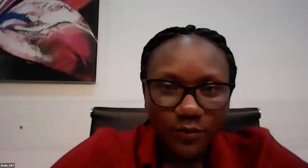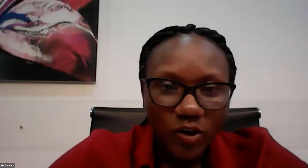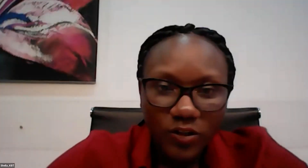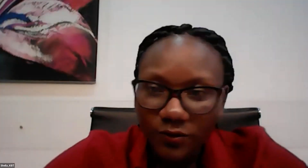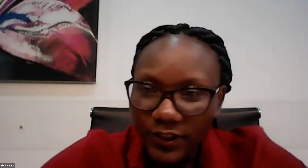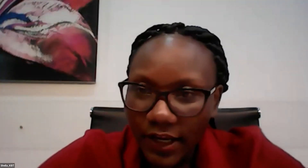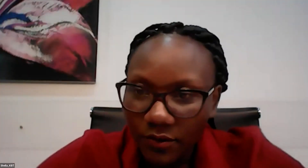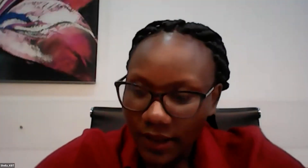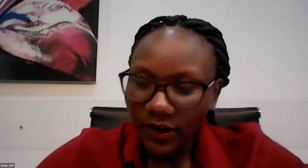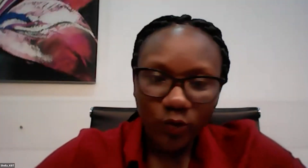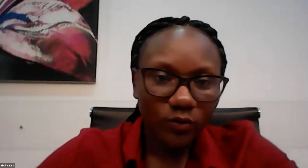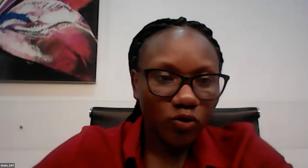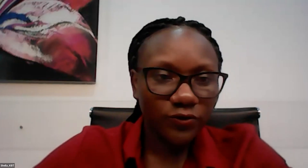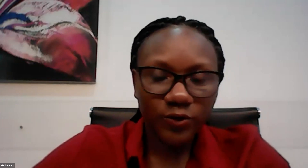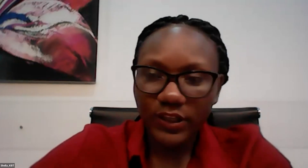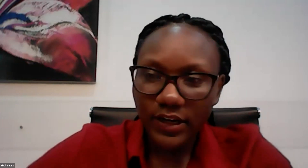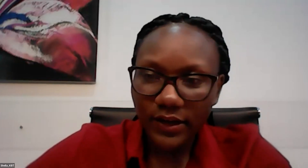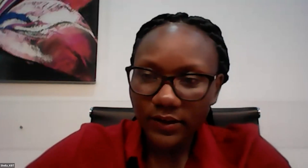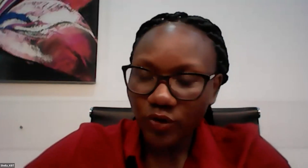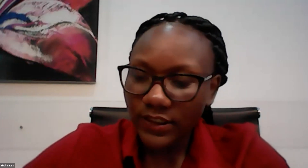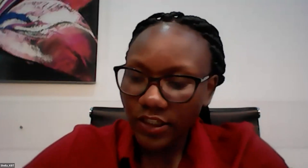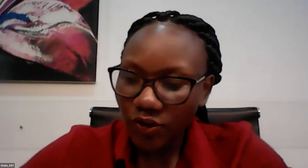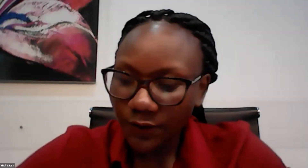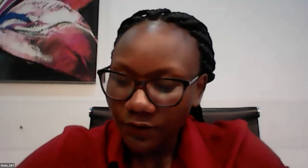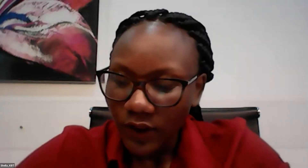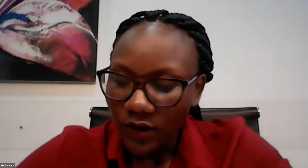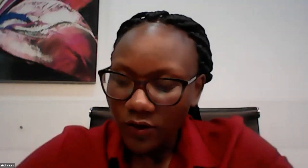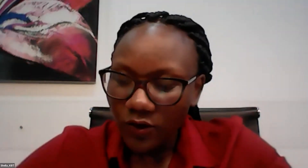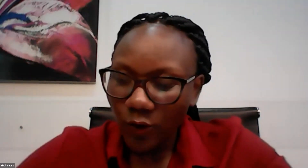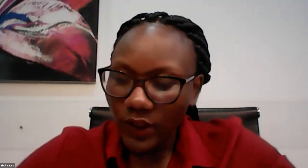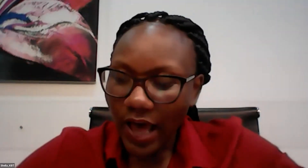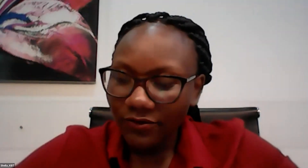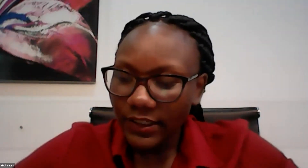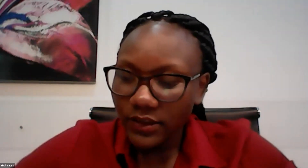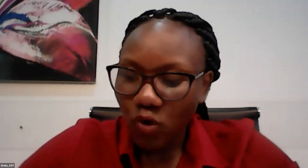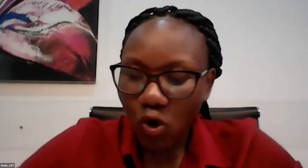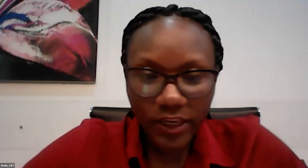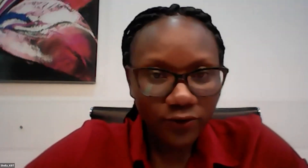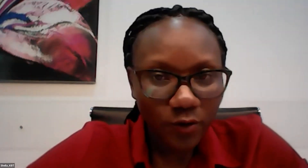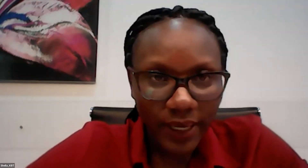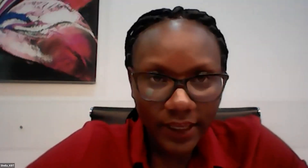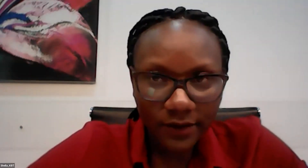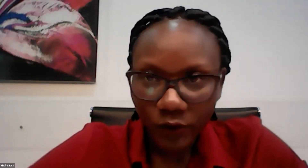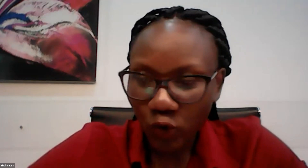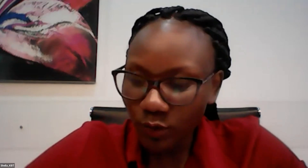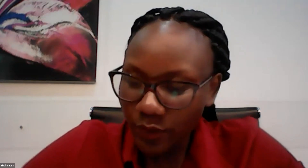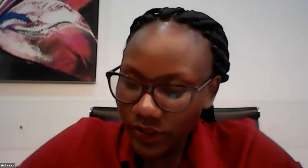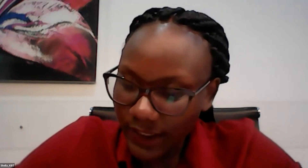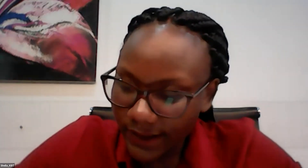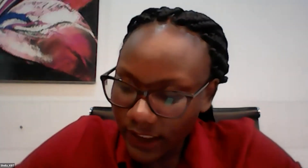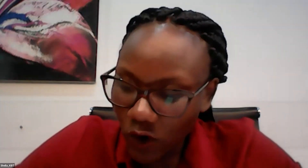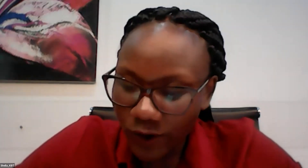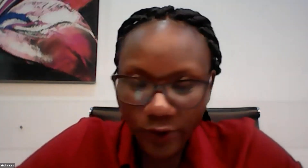All right. Because of time, I think we'll move to the next presentation. So we'll have Dennis Mogi from Kenya, who will